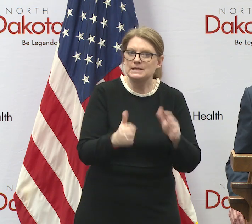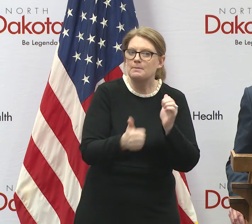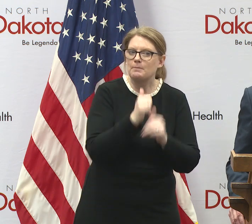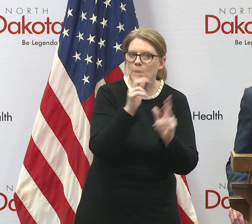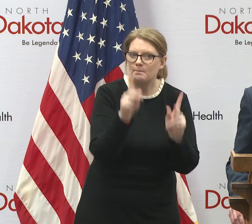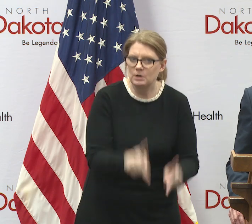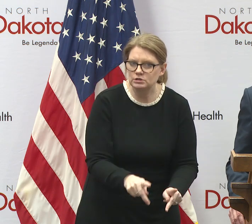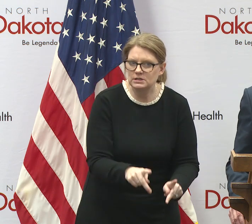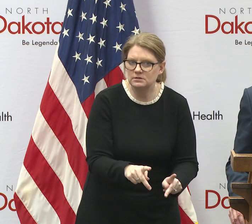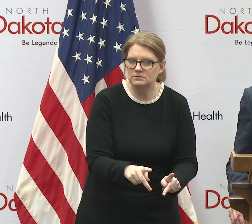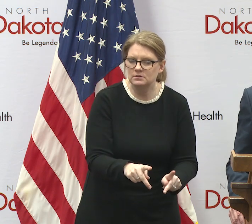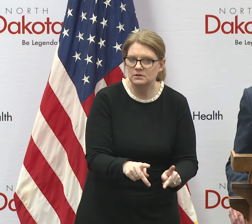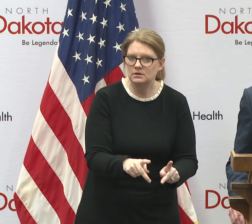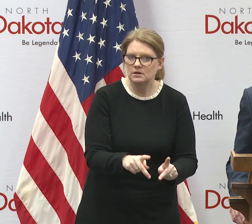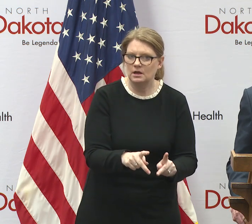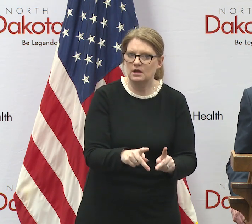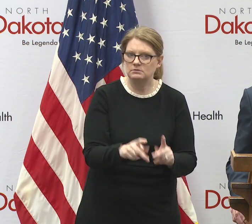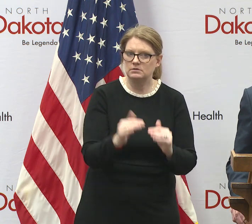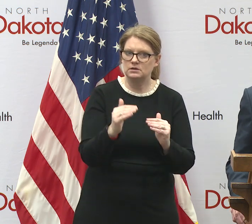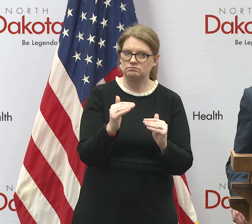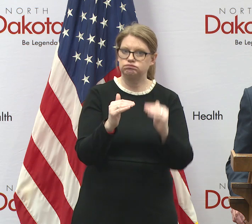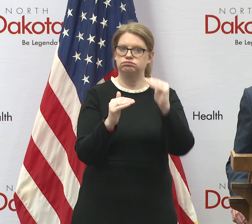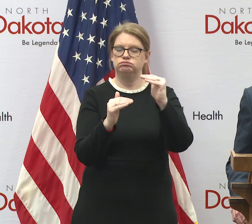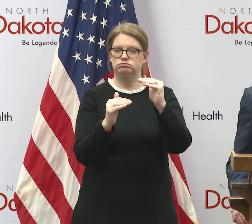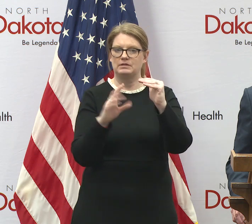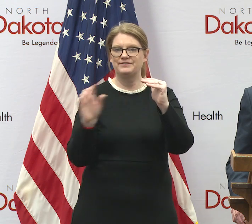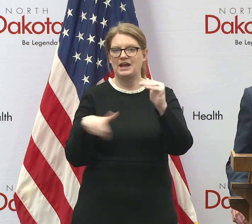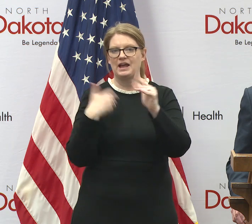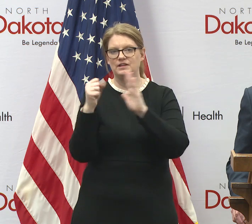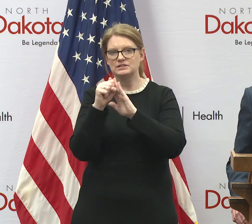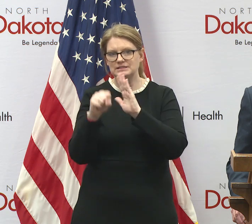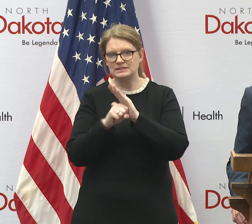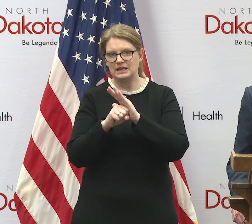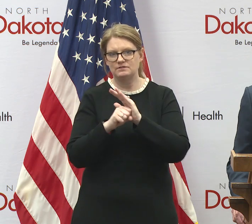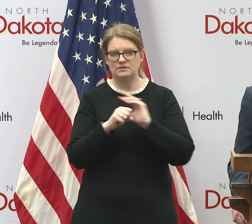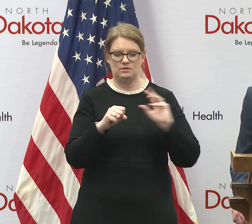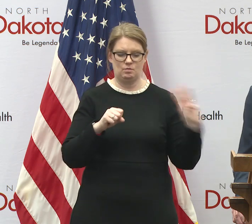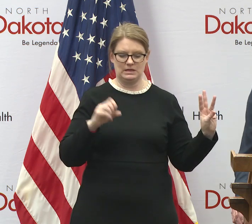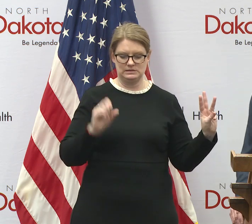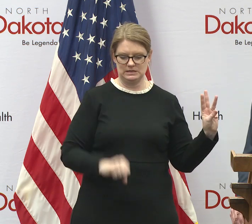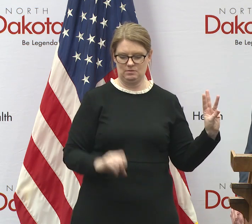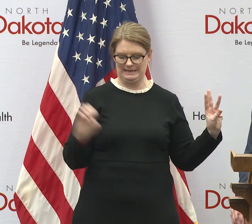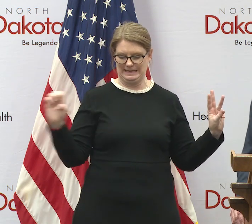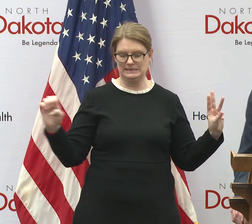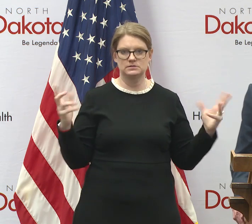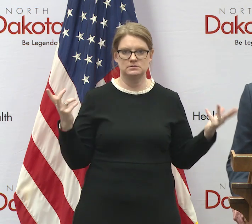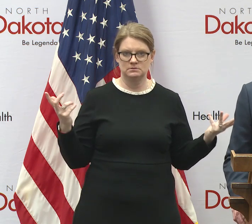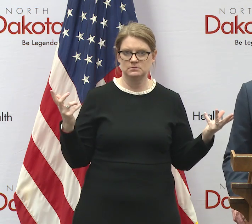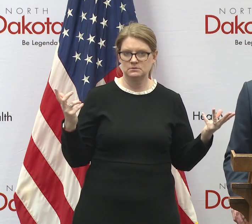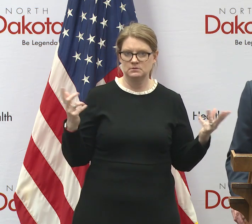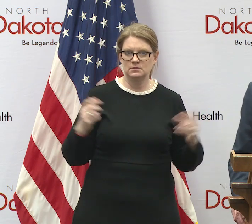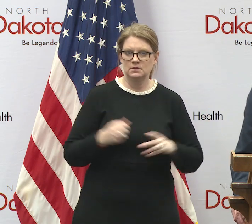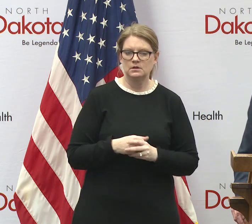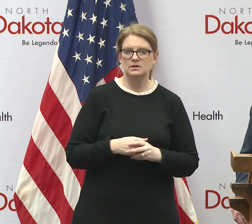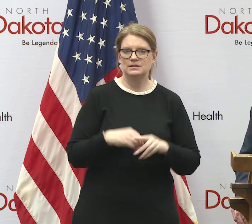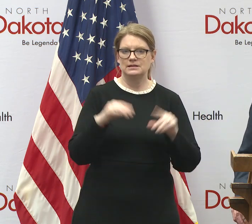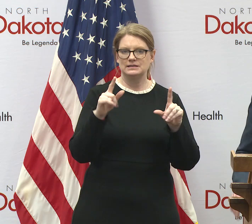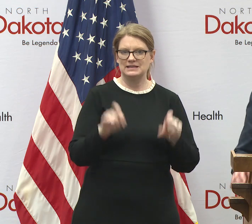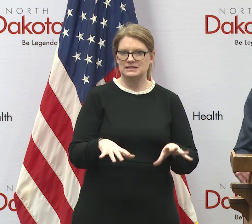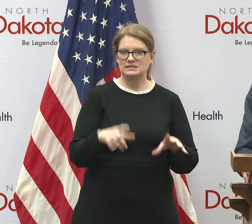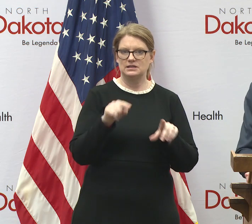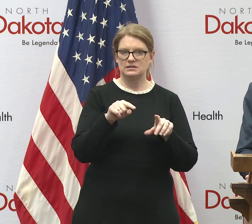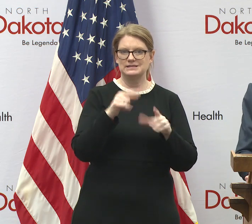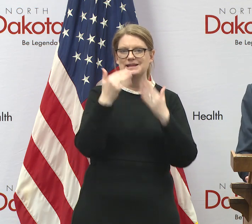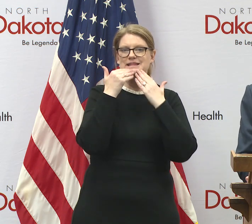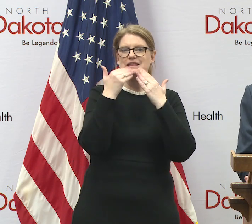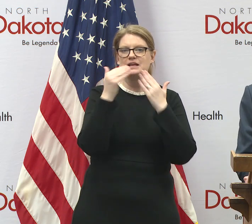capita, and we're well ahead of our neighboring states to the west, south, and east in terms of testing. And again,